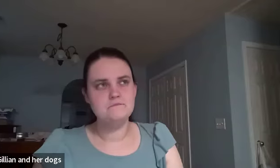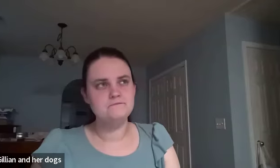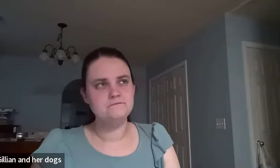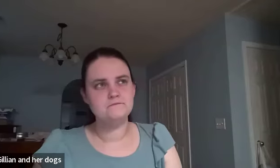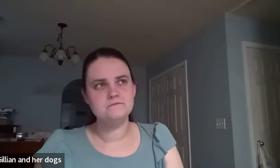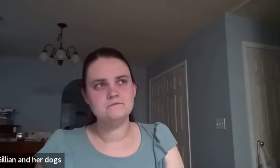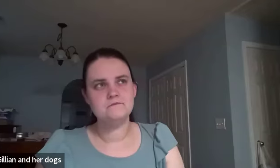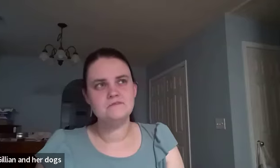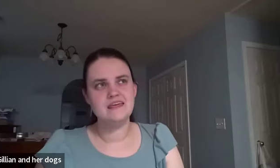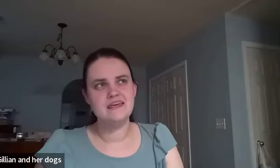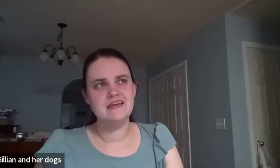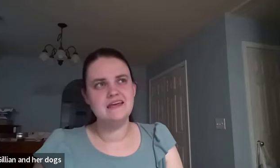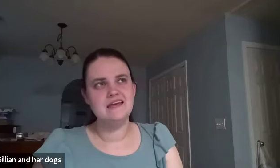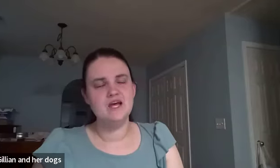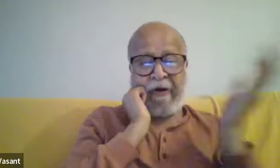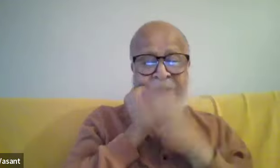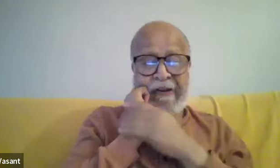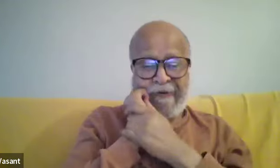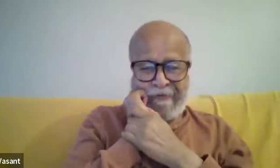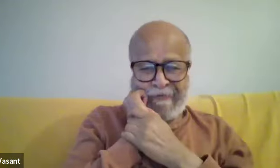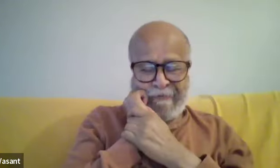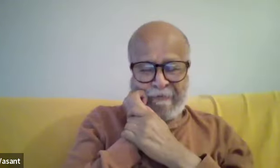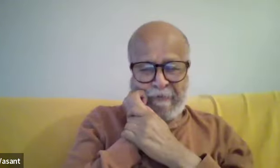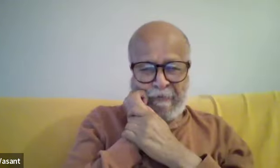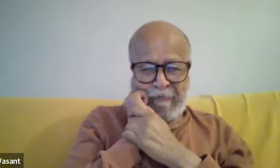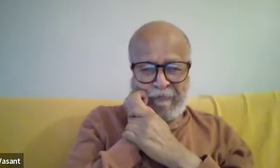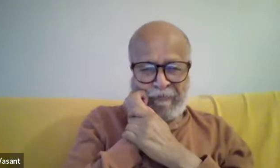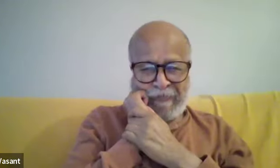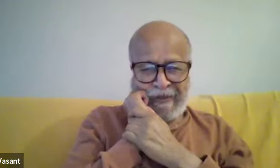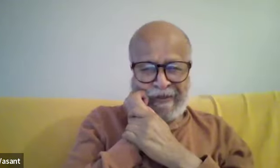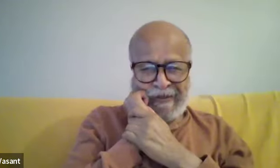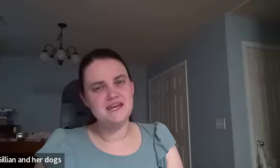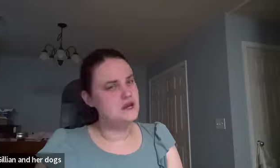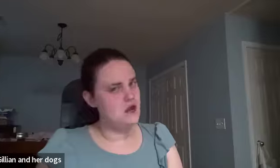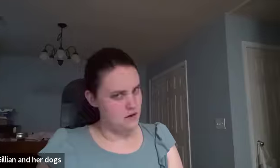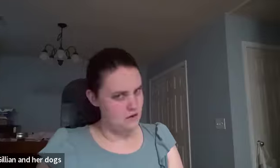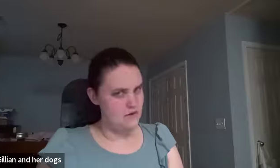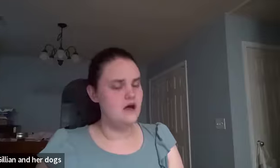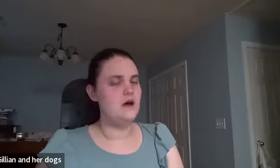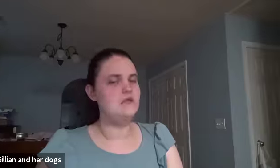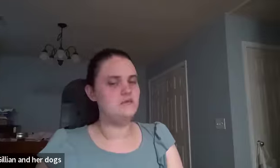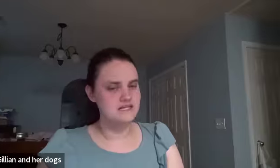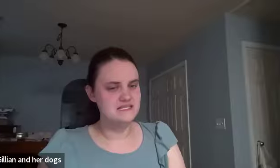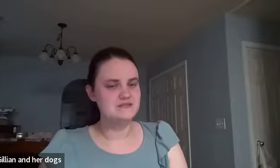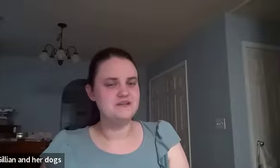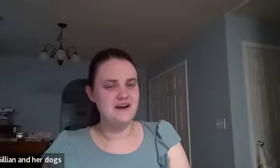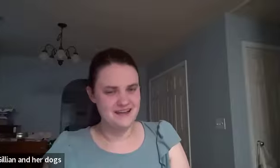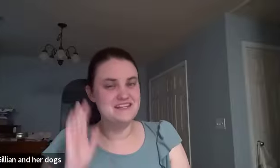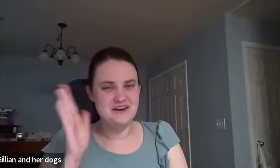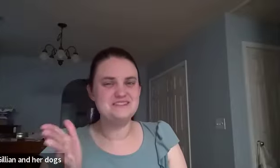you Um, just wondering. so for that one, no. And the Okay. reason is because no, it's a